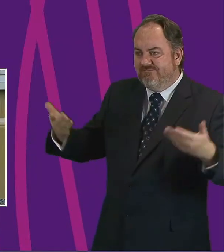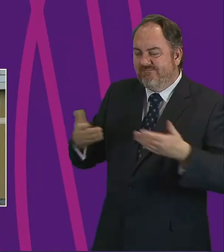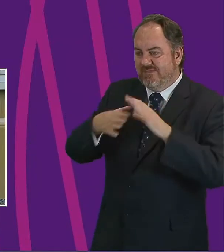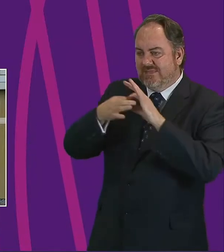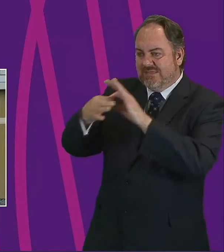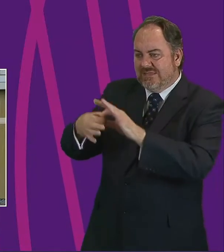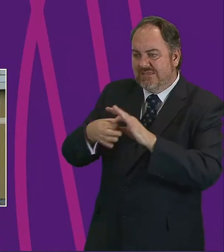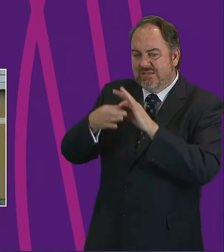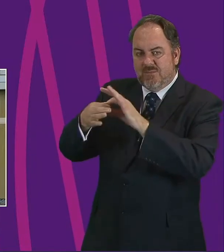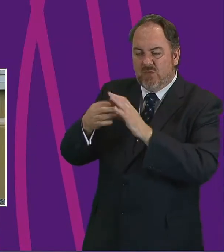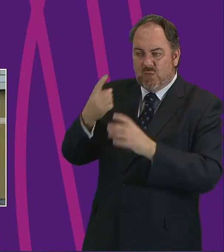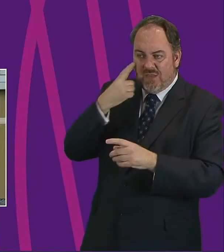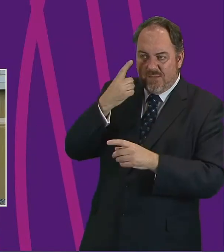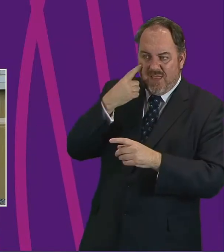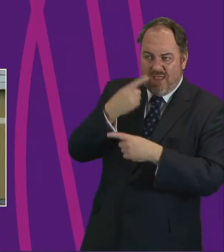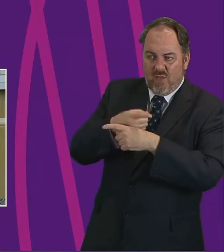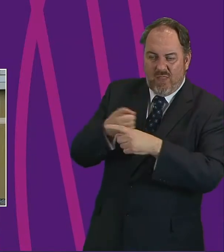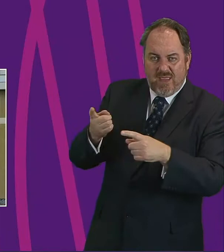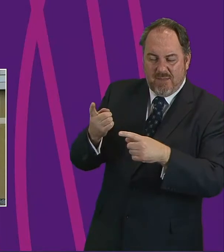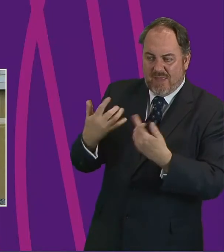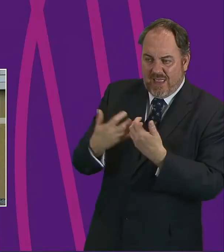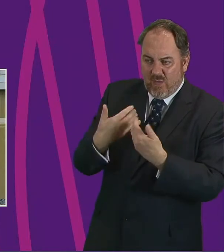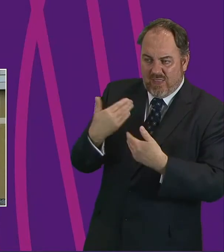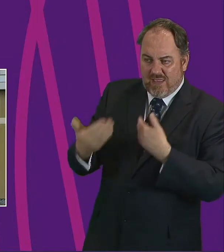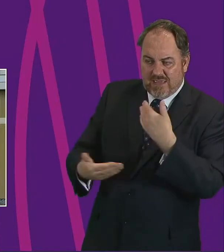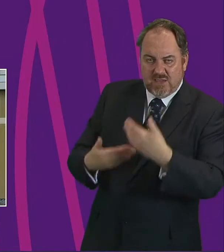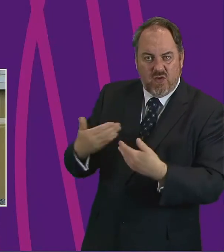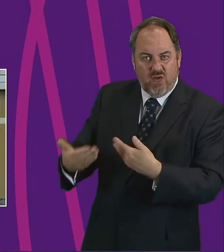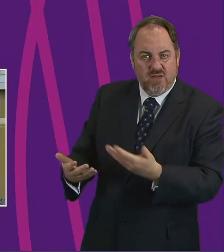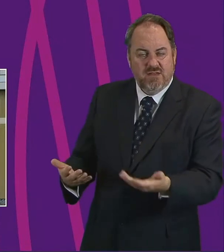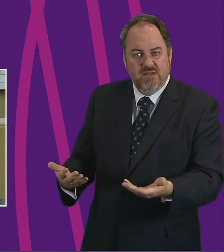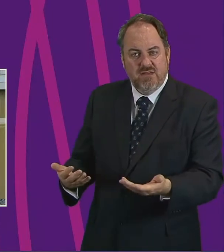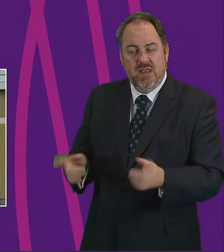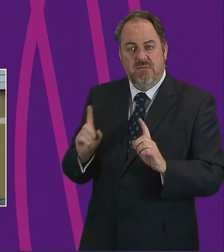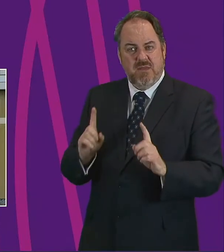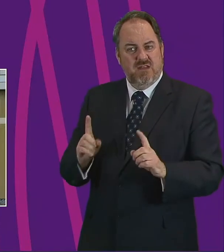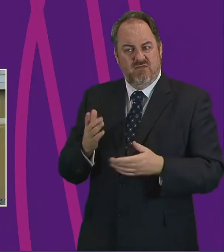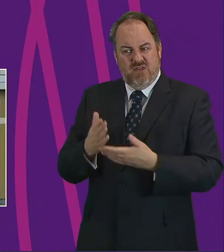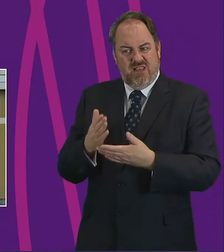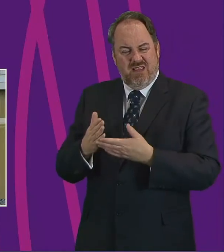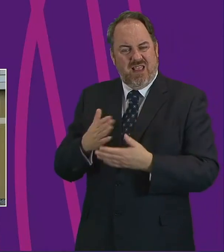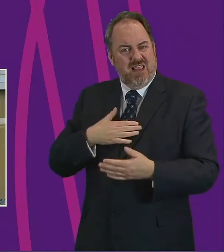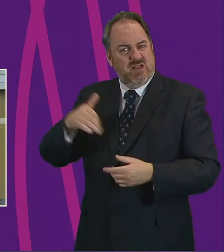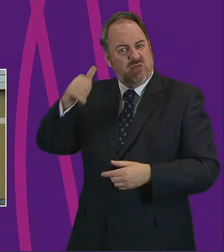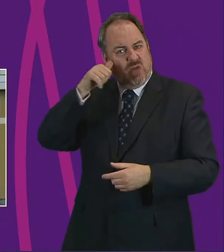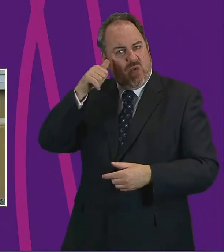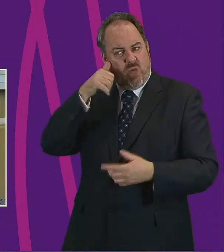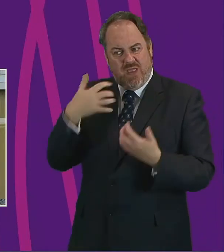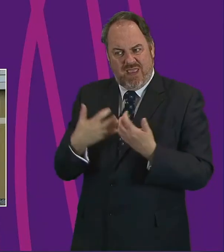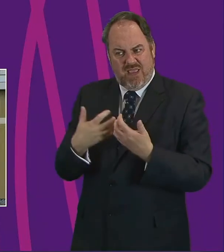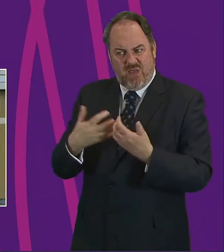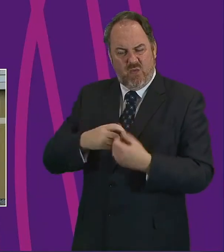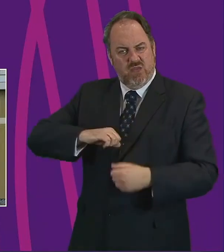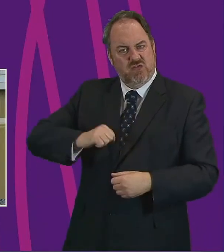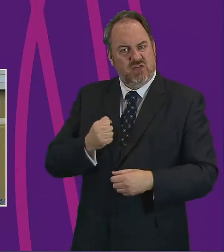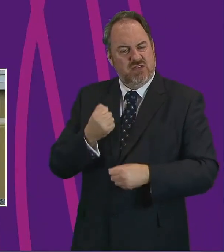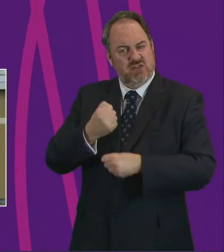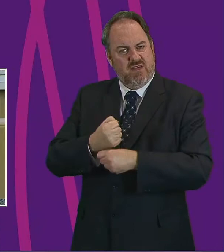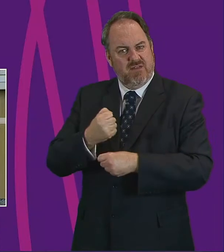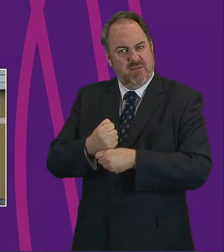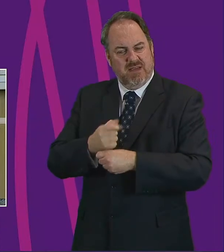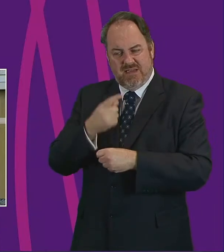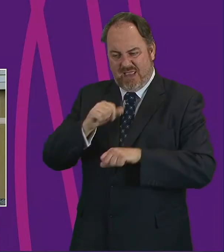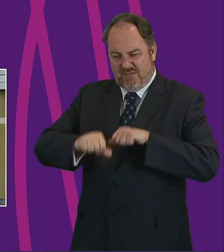welfare. So can I ask Cabinet Secretary, can you tell the Chamber what the measures the Scottish Government can put in place